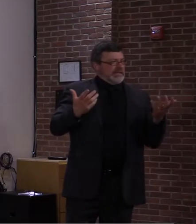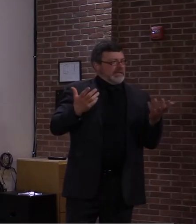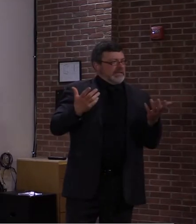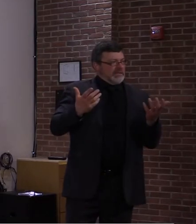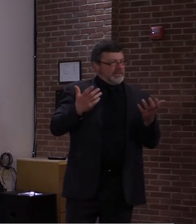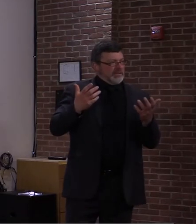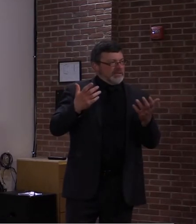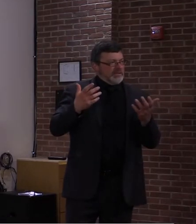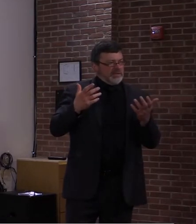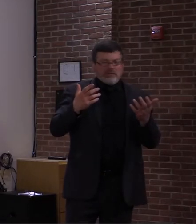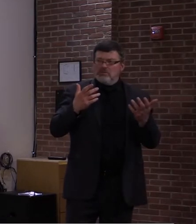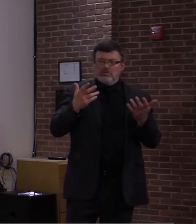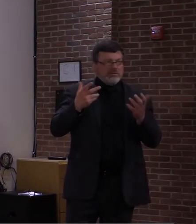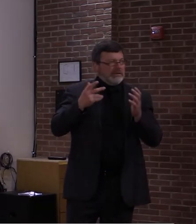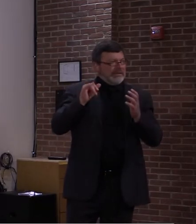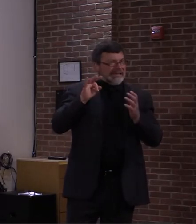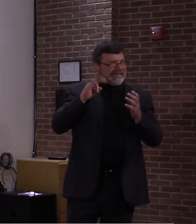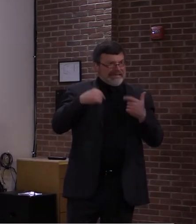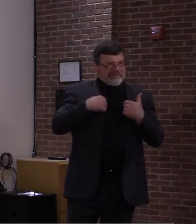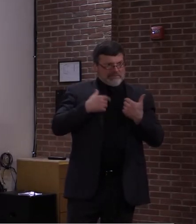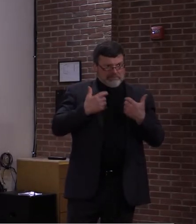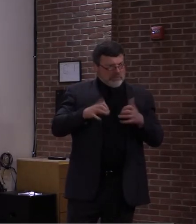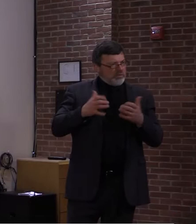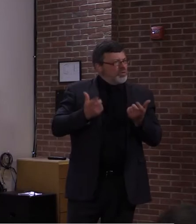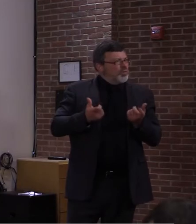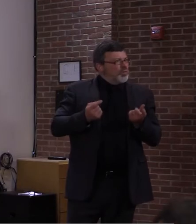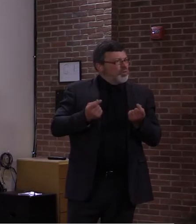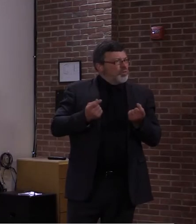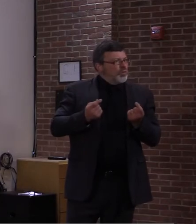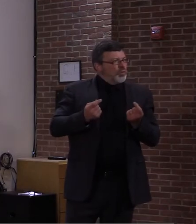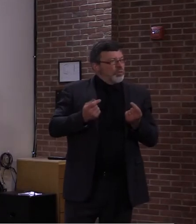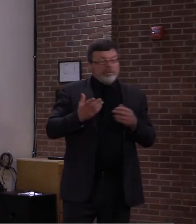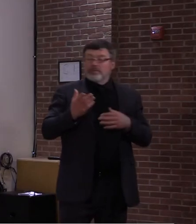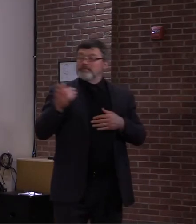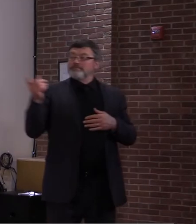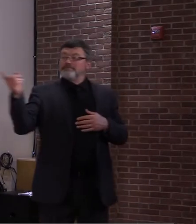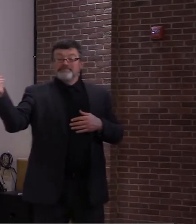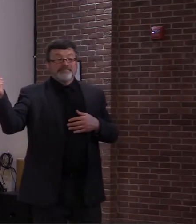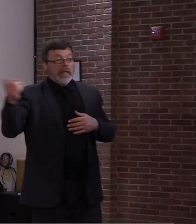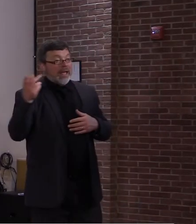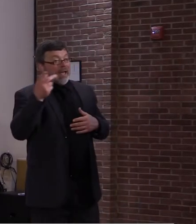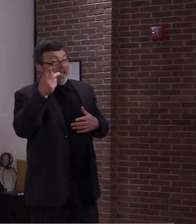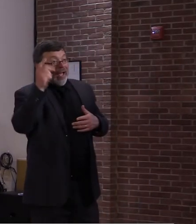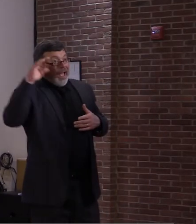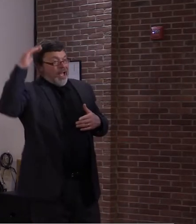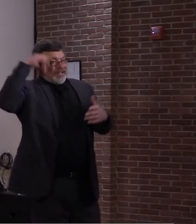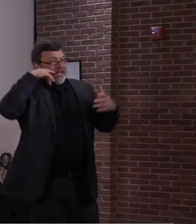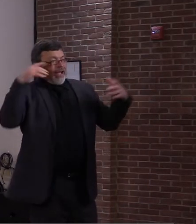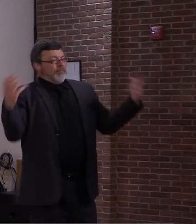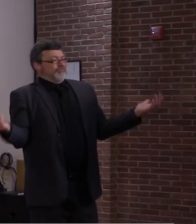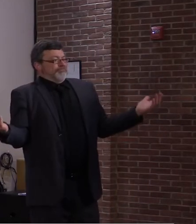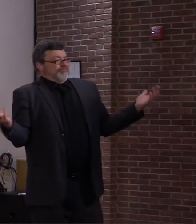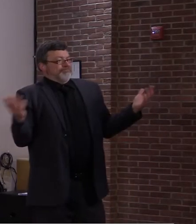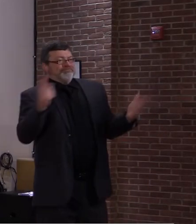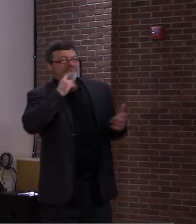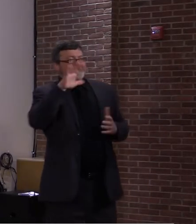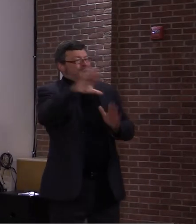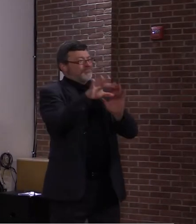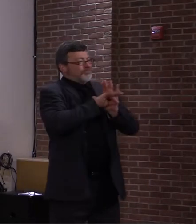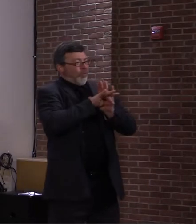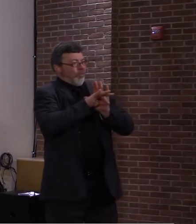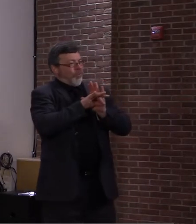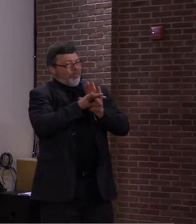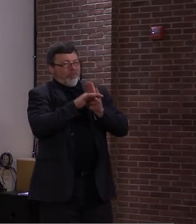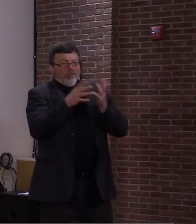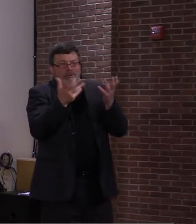for this? Yeah, so, you know, the reality is, and this segues nicely from the question that was just